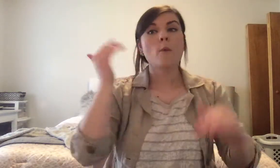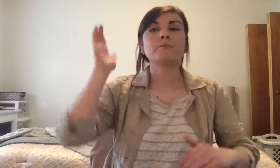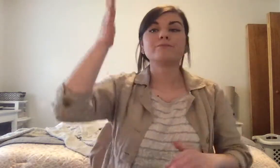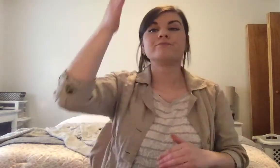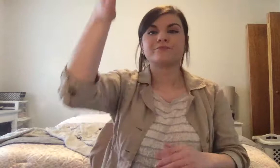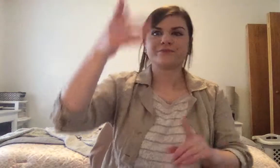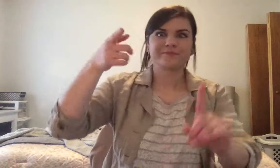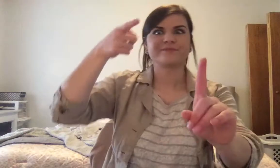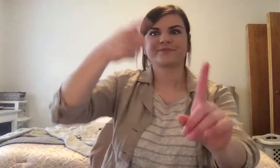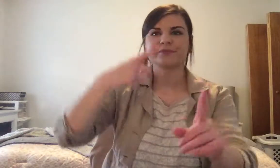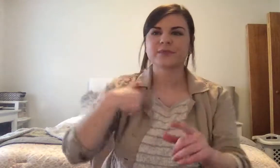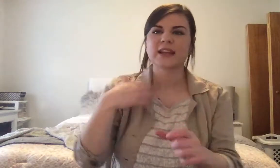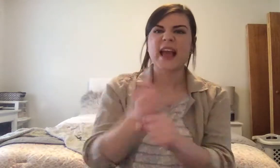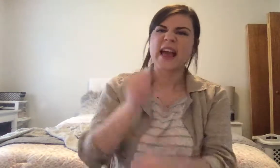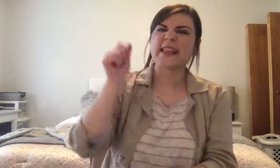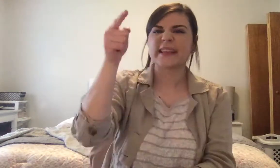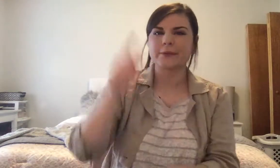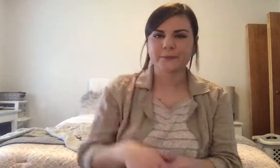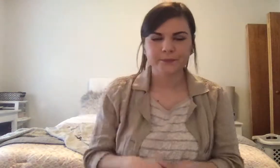And I kind of want to go back into,